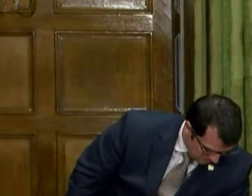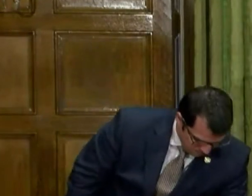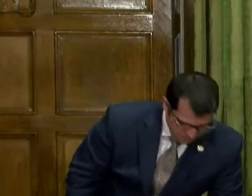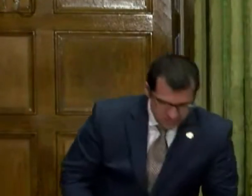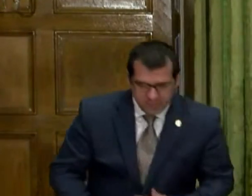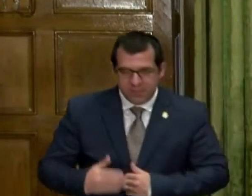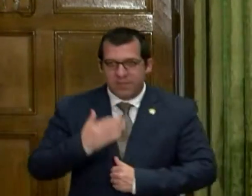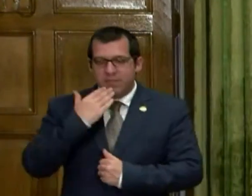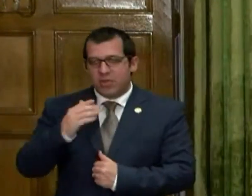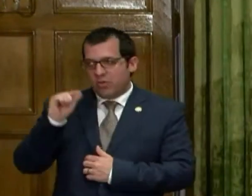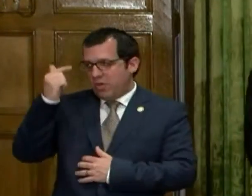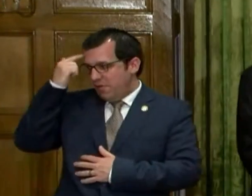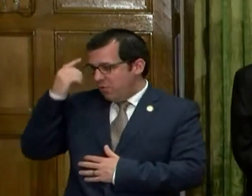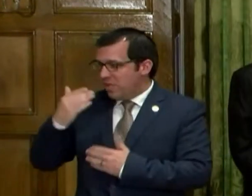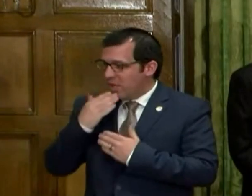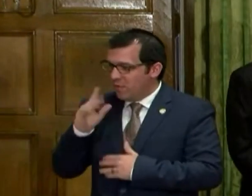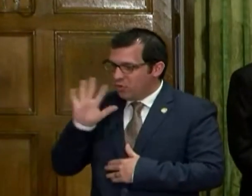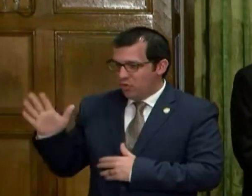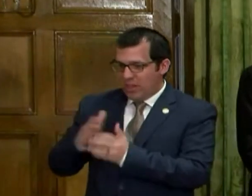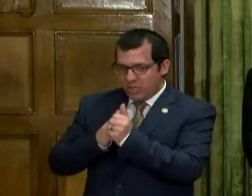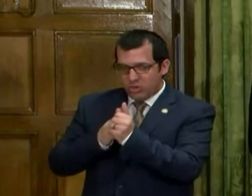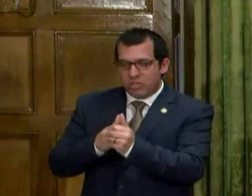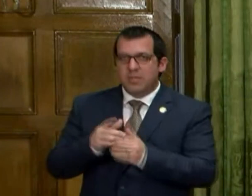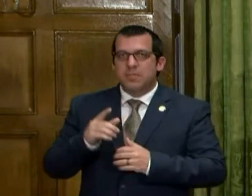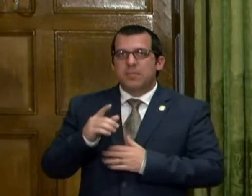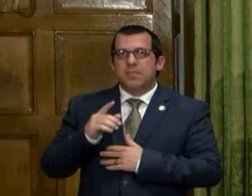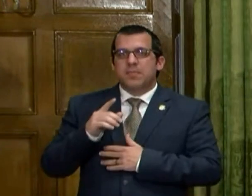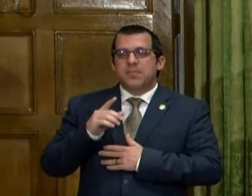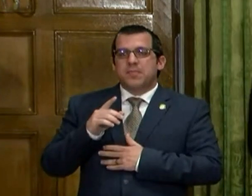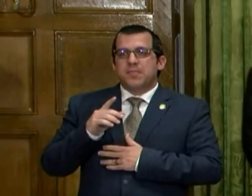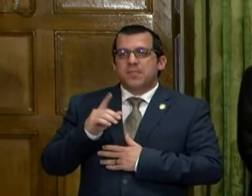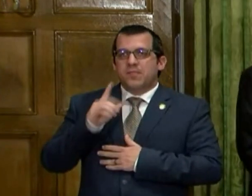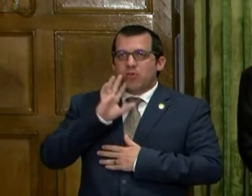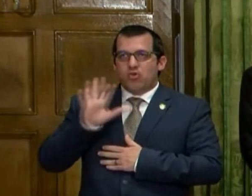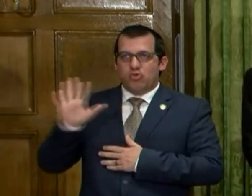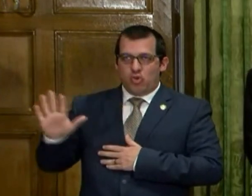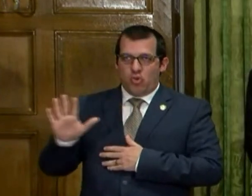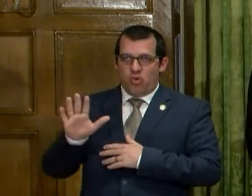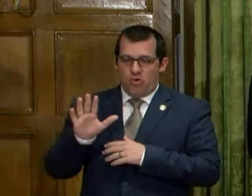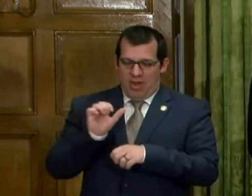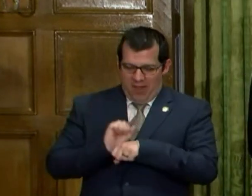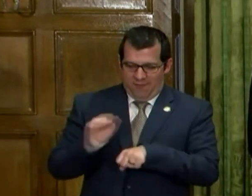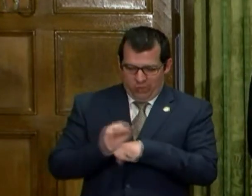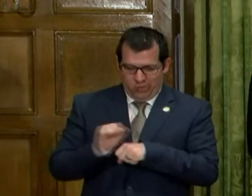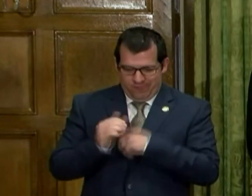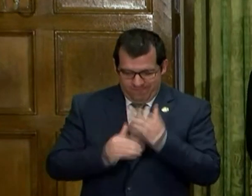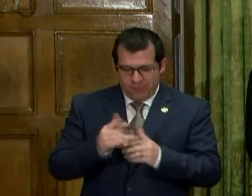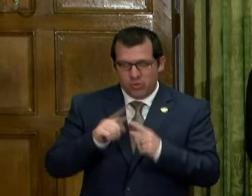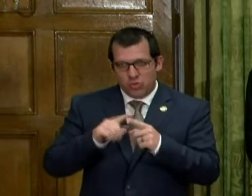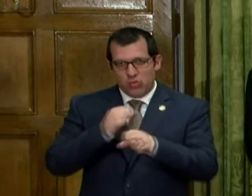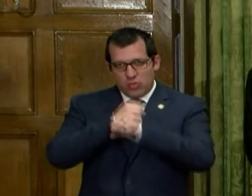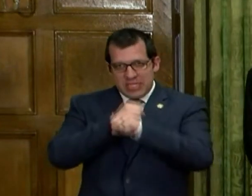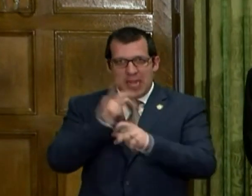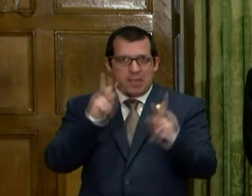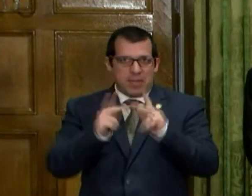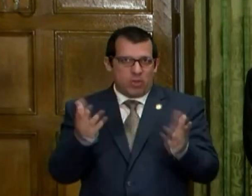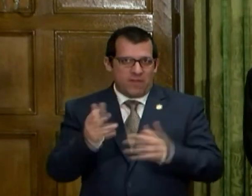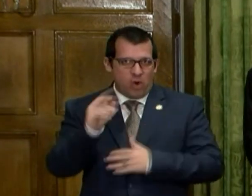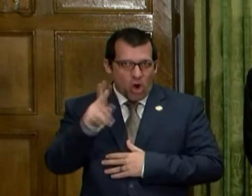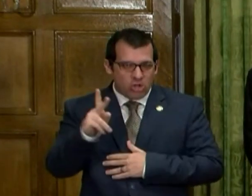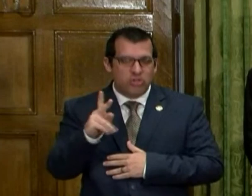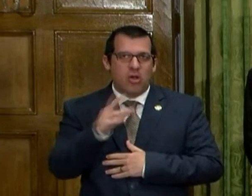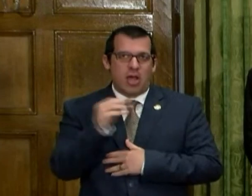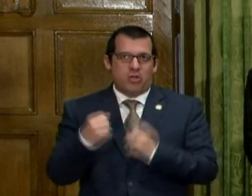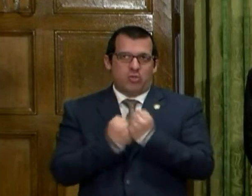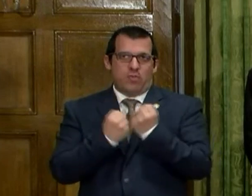Thank you, Governor, and thank you for your leadership and for your really tireless efforts to protect the people of Arkansas and to